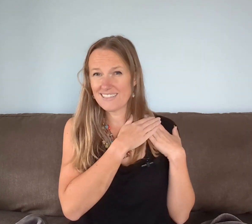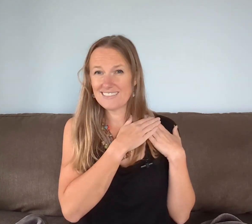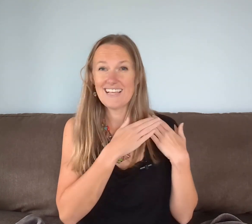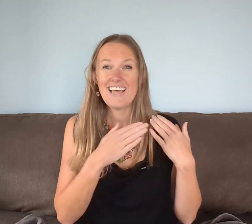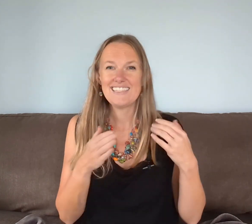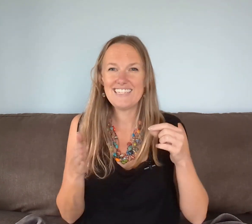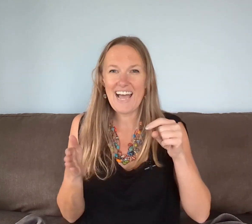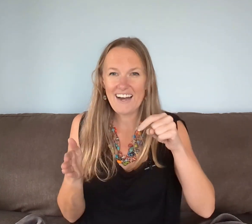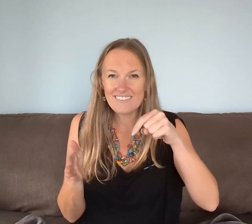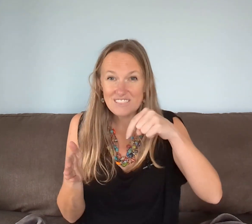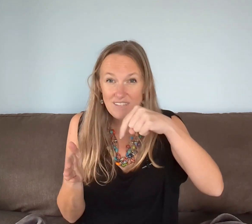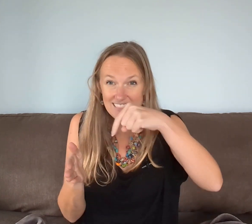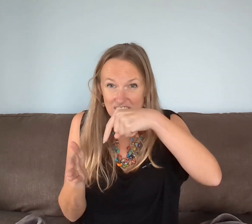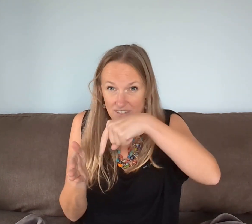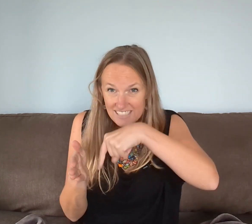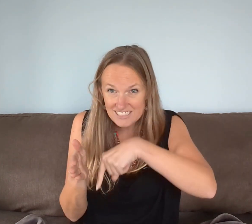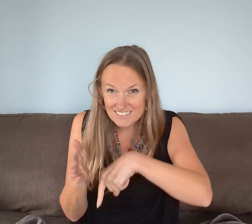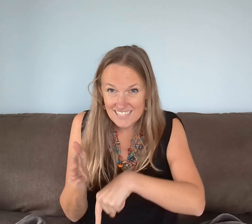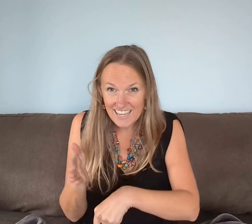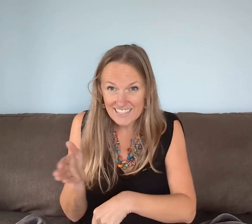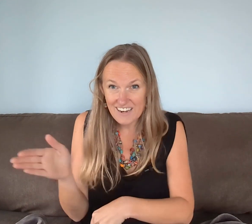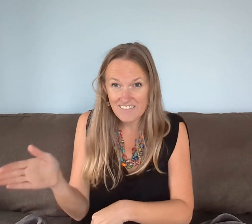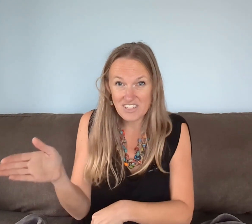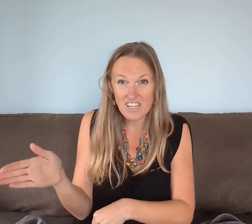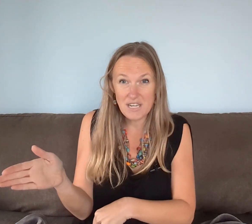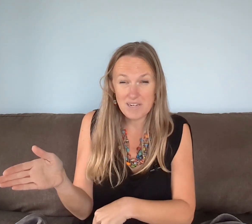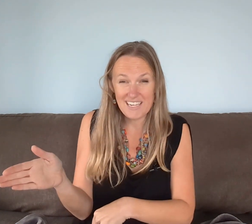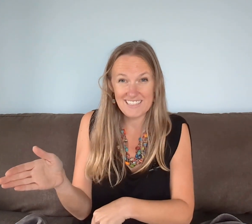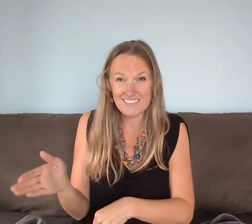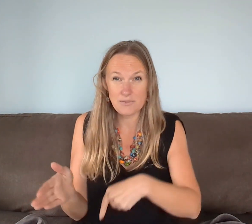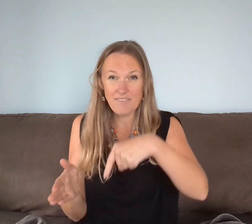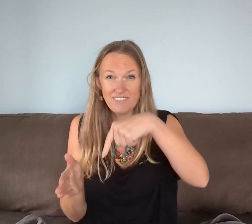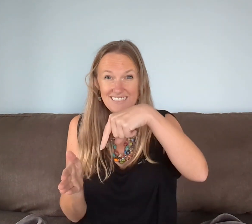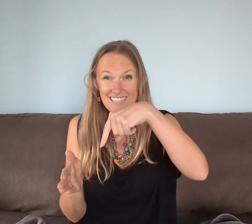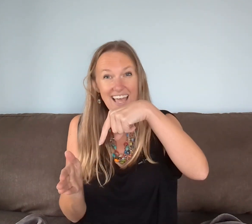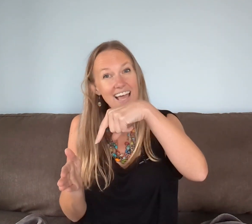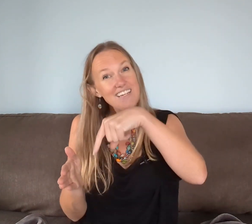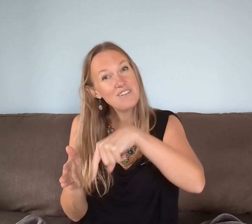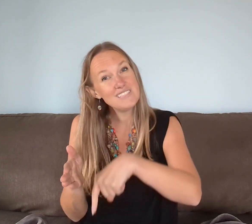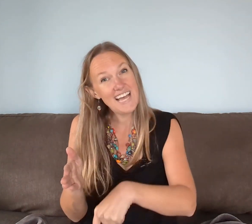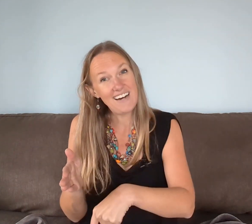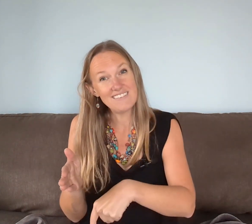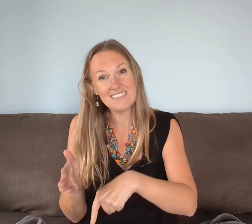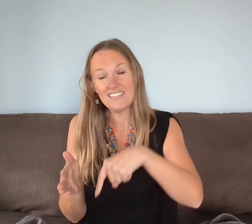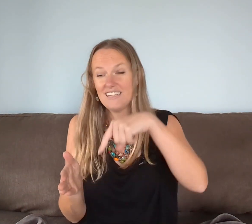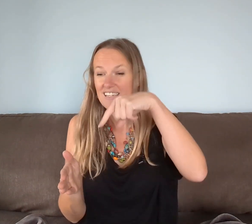burdens down. So that's a directional sign. You have your non-dominant hand here as reference, and you go down.